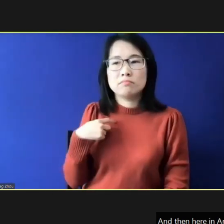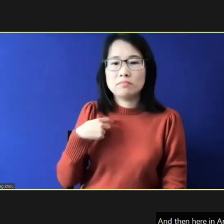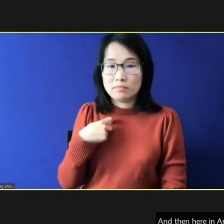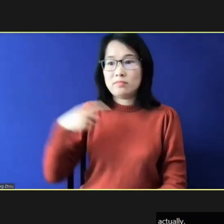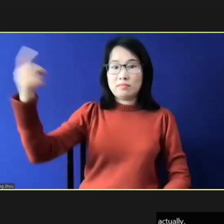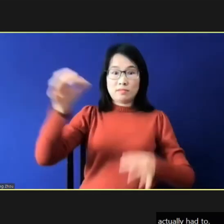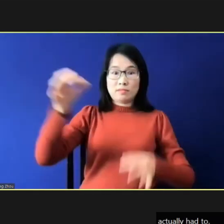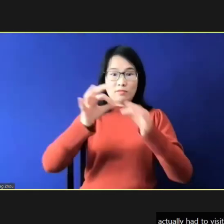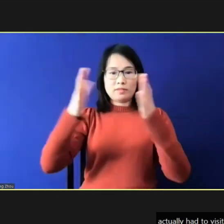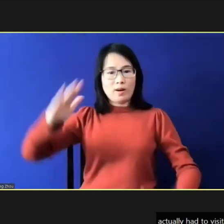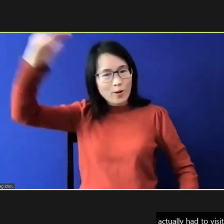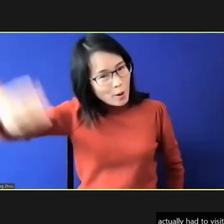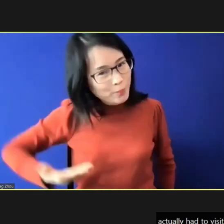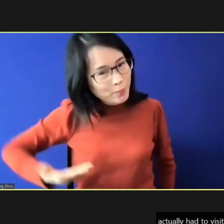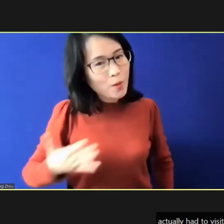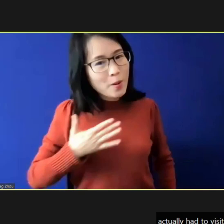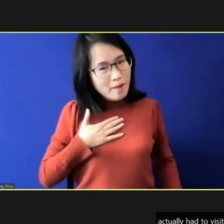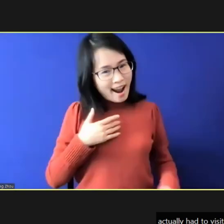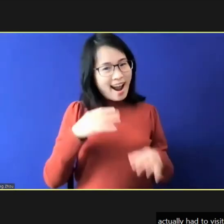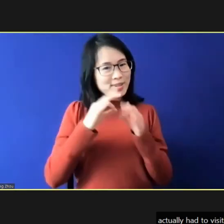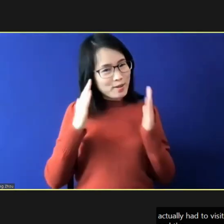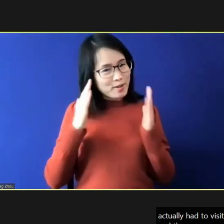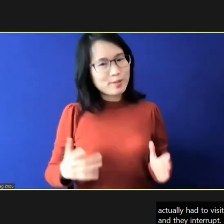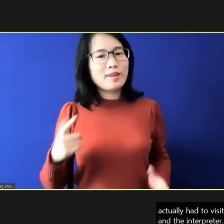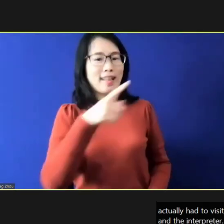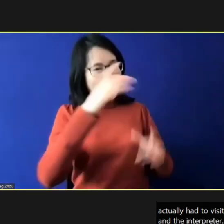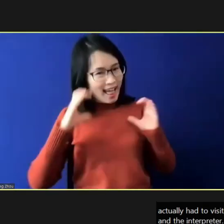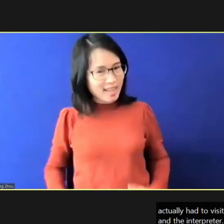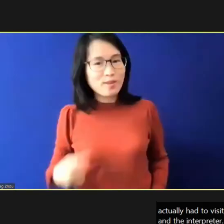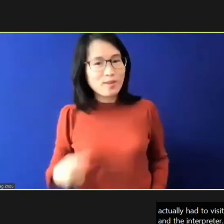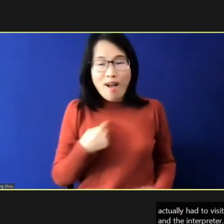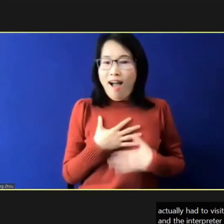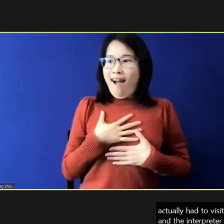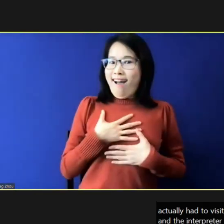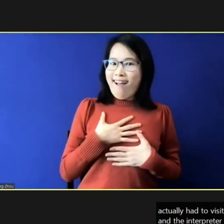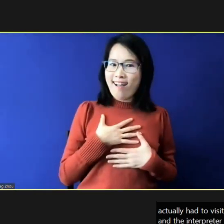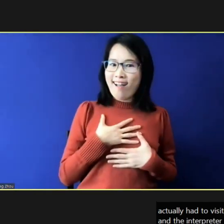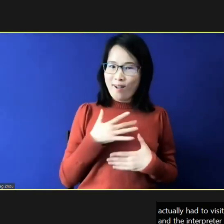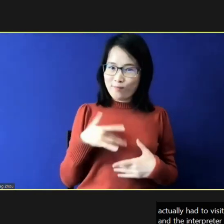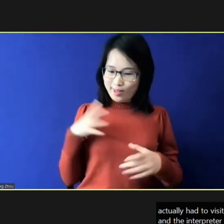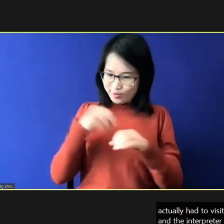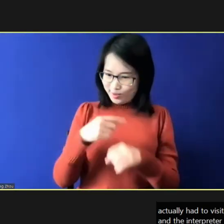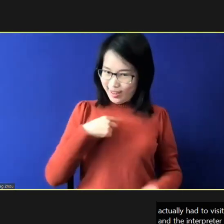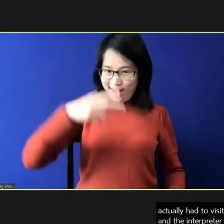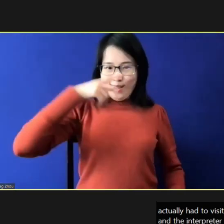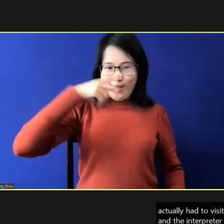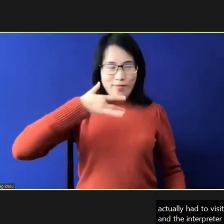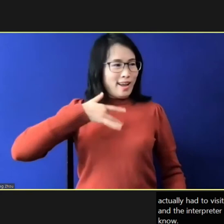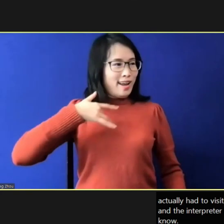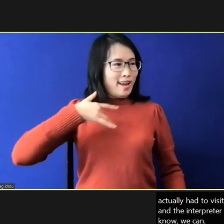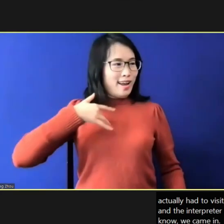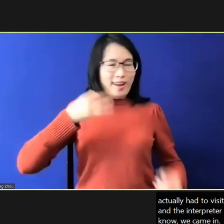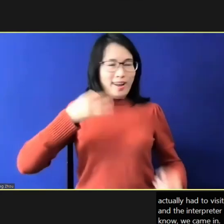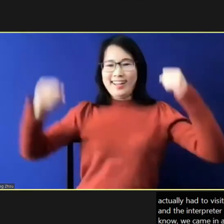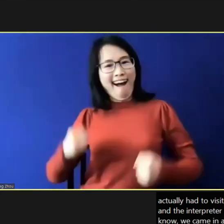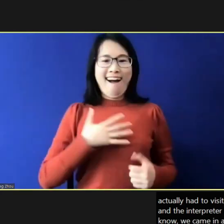I actually had to visit a doctor again. I went to the hospital, and the interpreter was there and said, you know, we came in